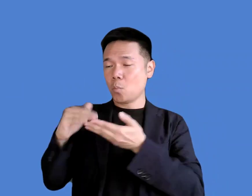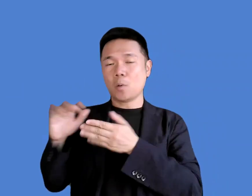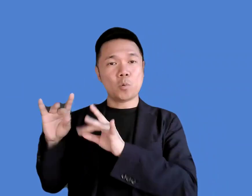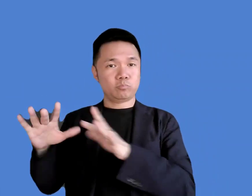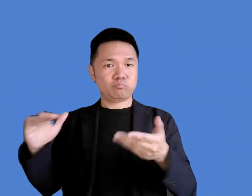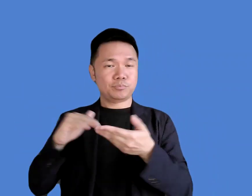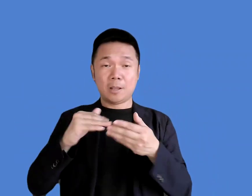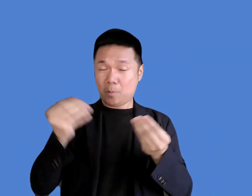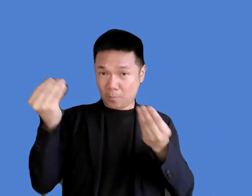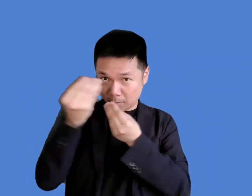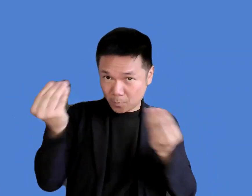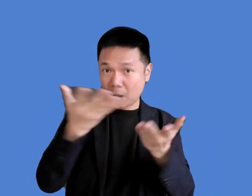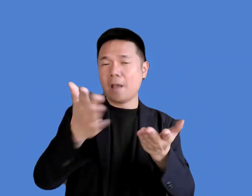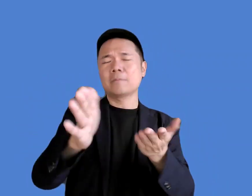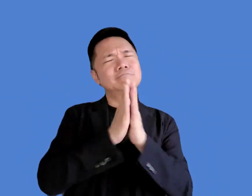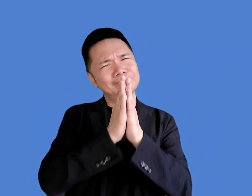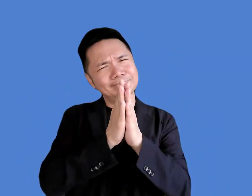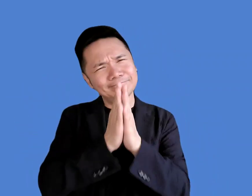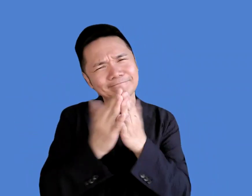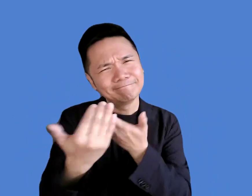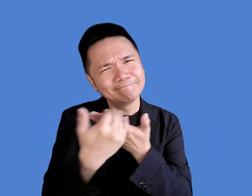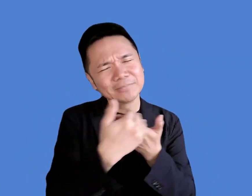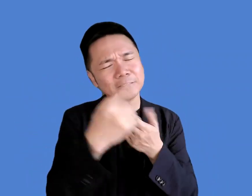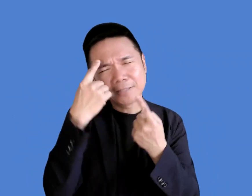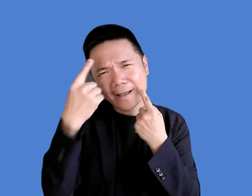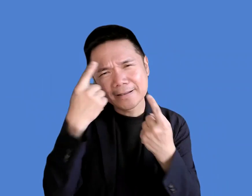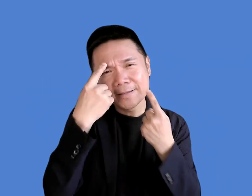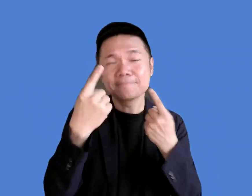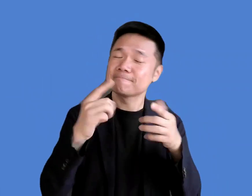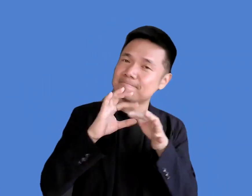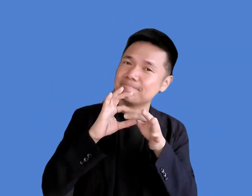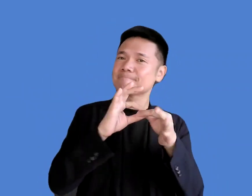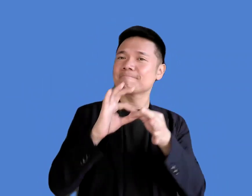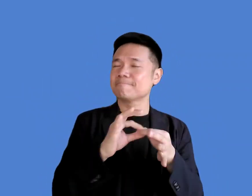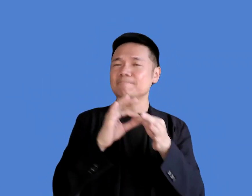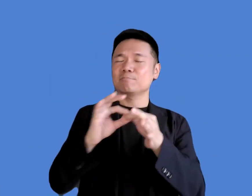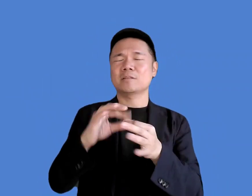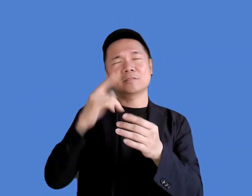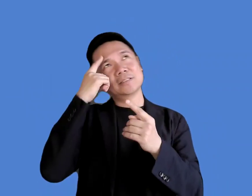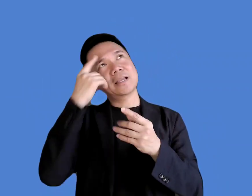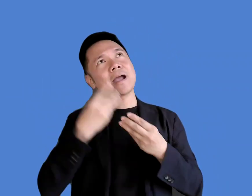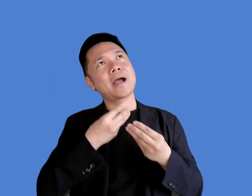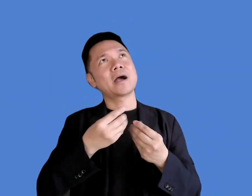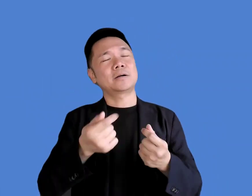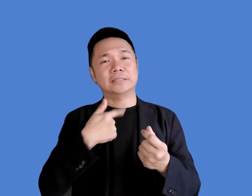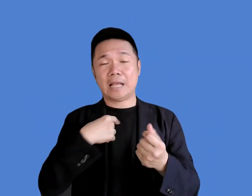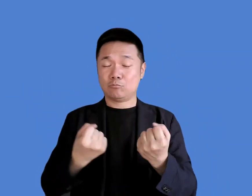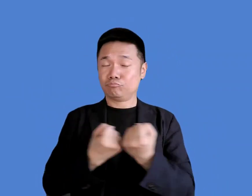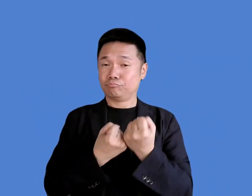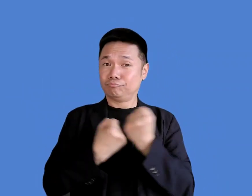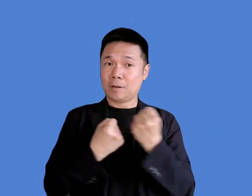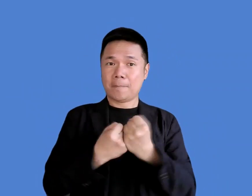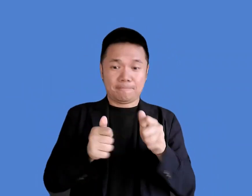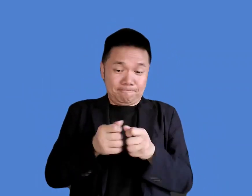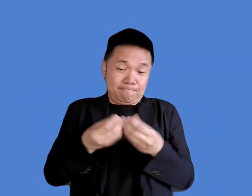with us. And we need your innovations, we need your ideas, we need your solutions. We want you to help us grow this and really